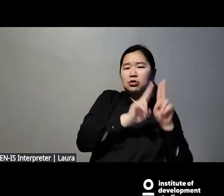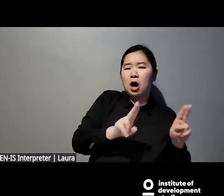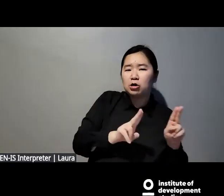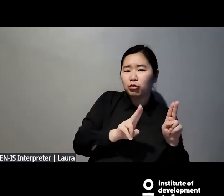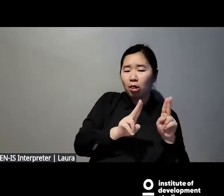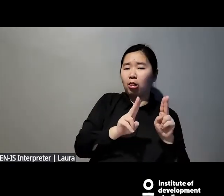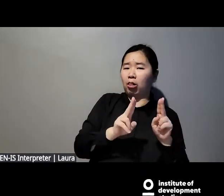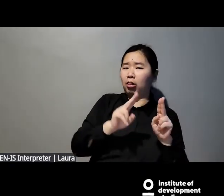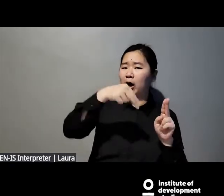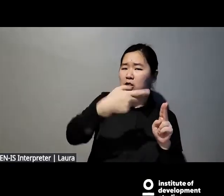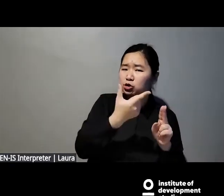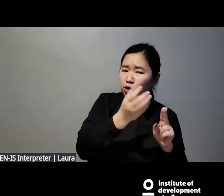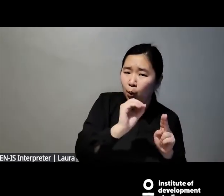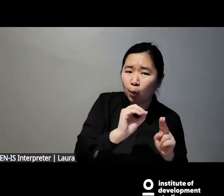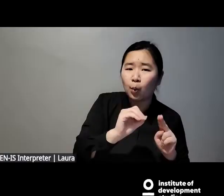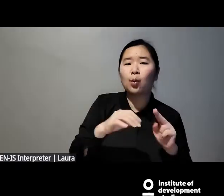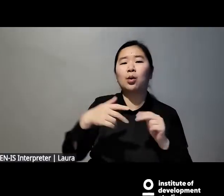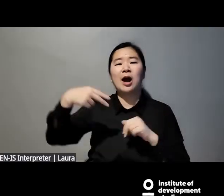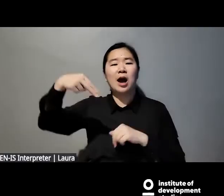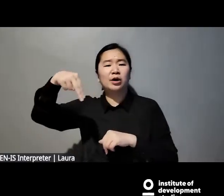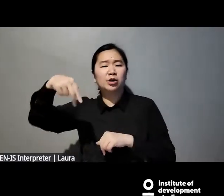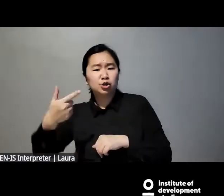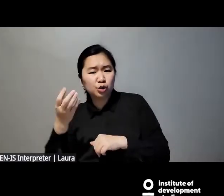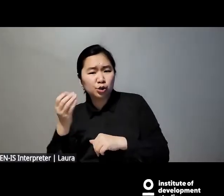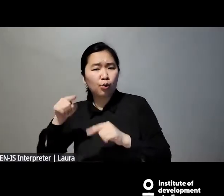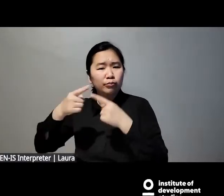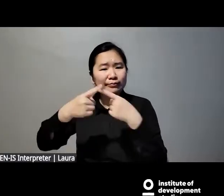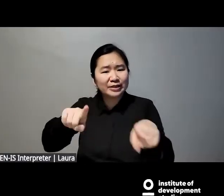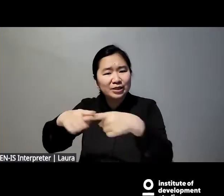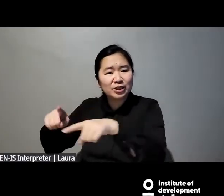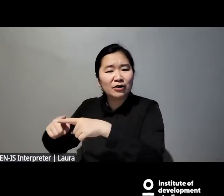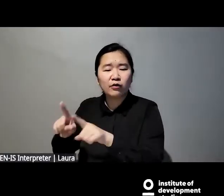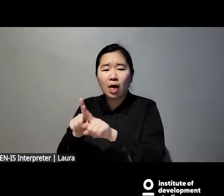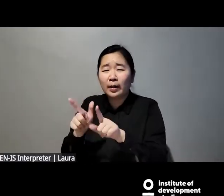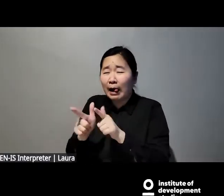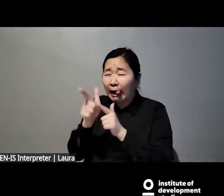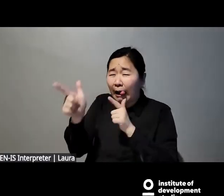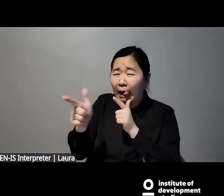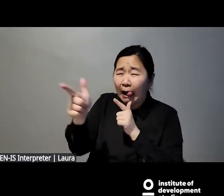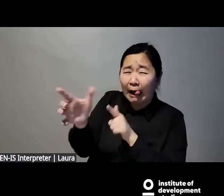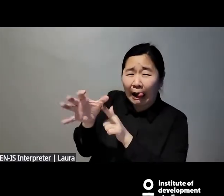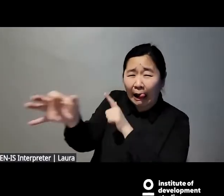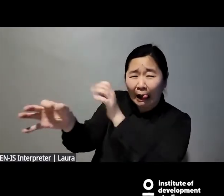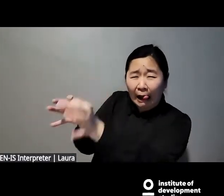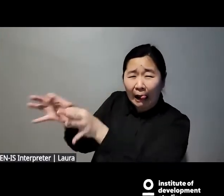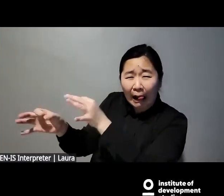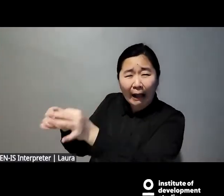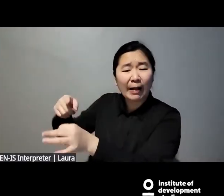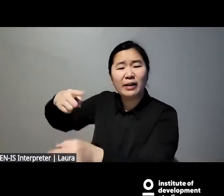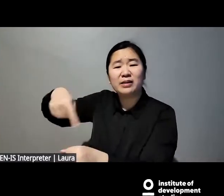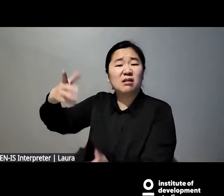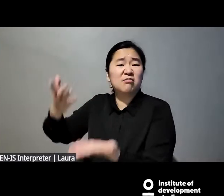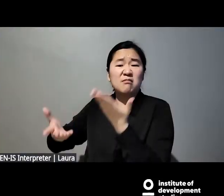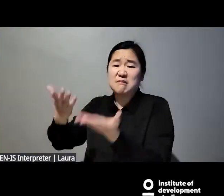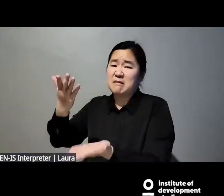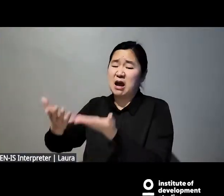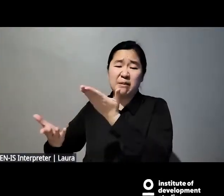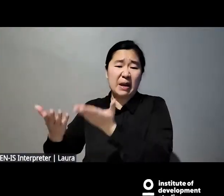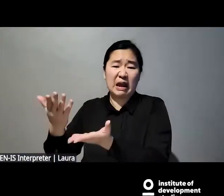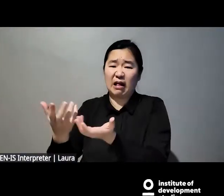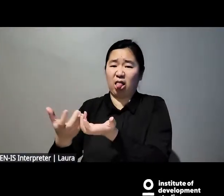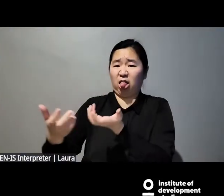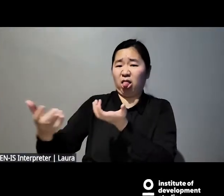of national organizations, you mean national governance boards, right? Yeah. And ensure. Is ZAFOD the umbrella